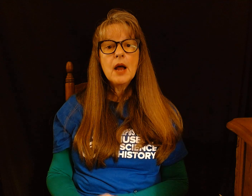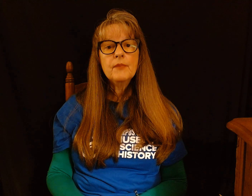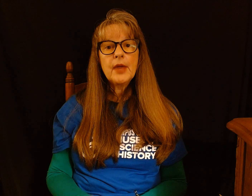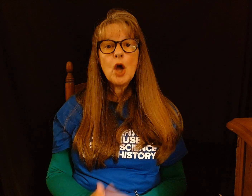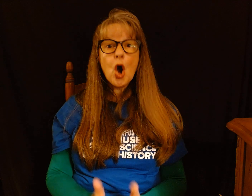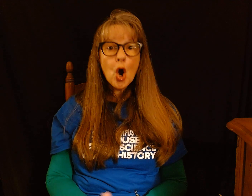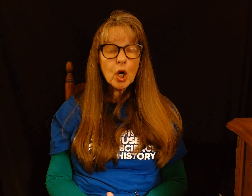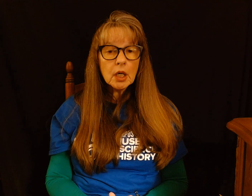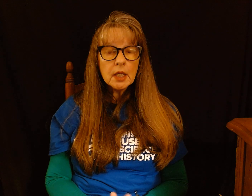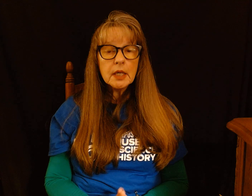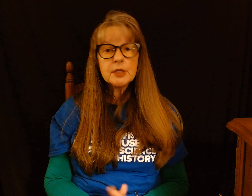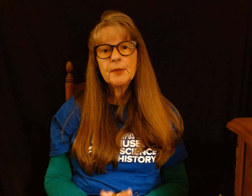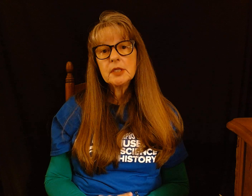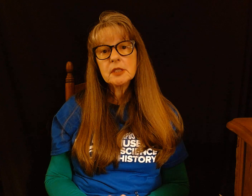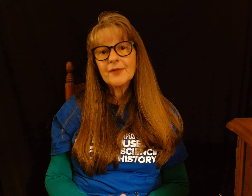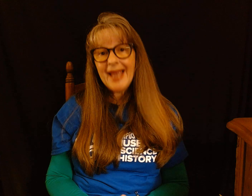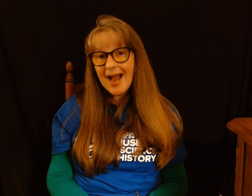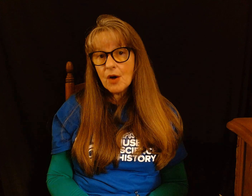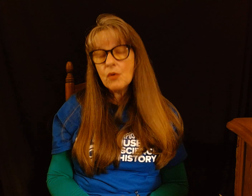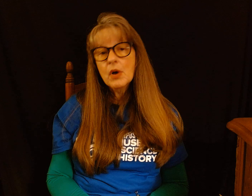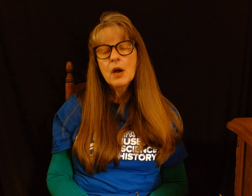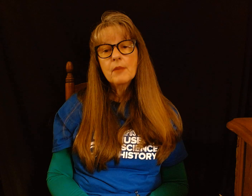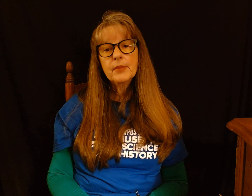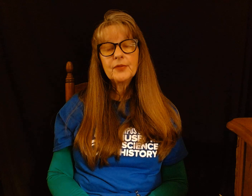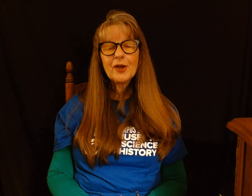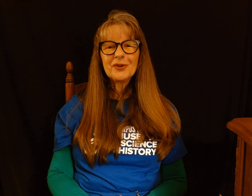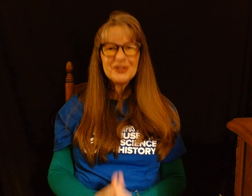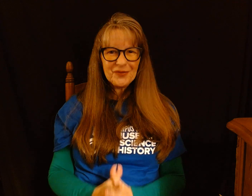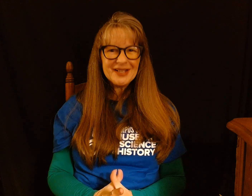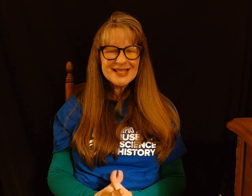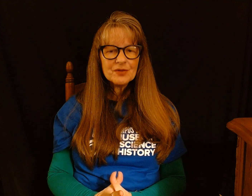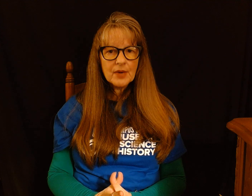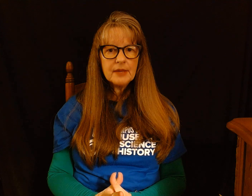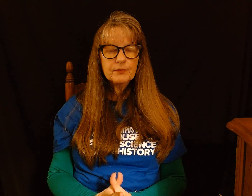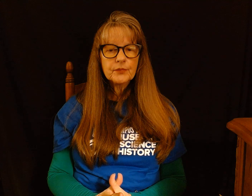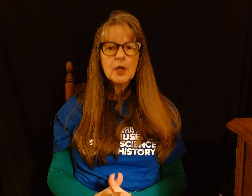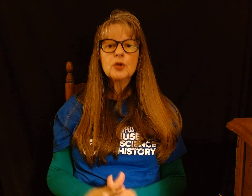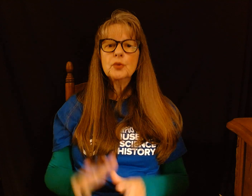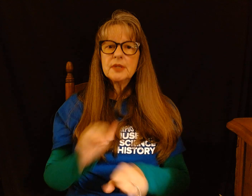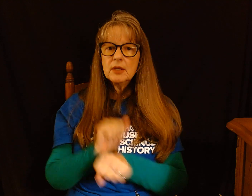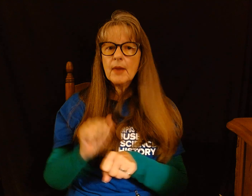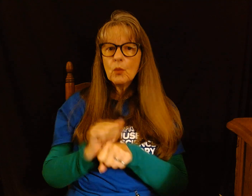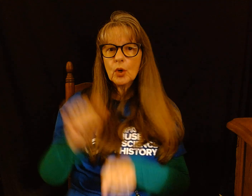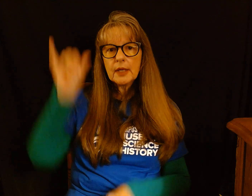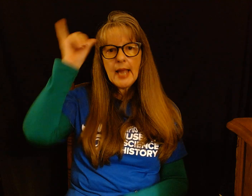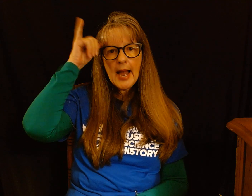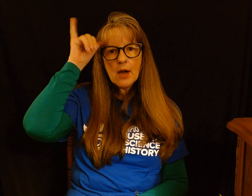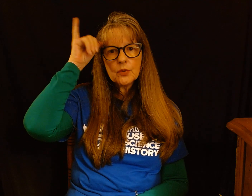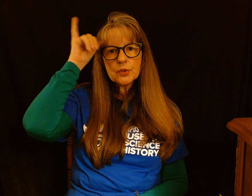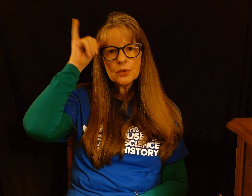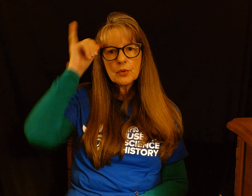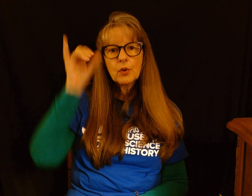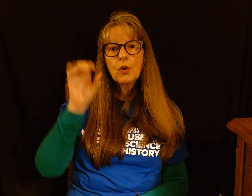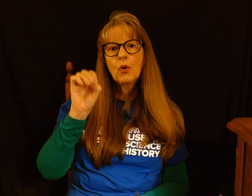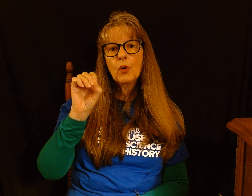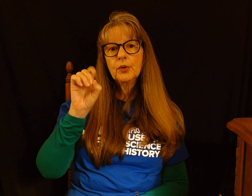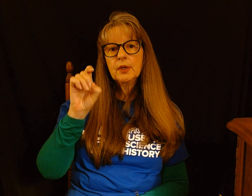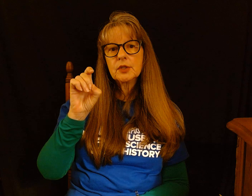they are a species of cow, but they are different, right? So you would say my work cows, or you could